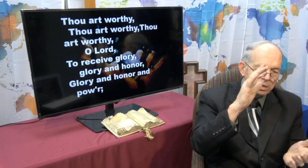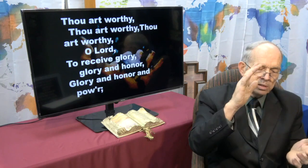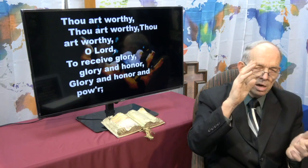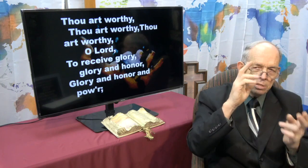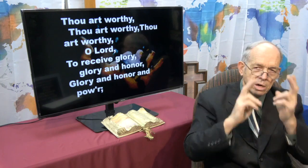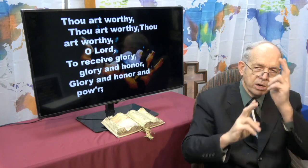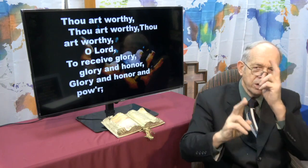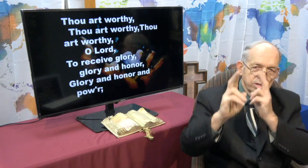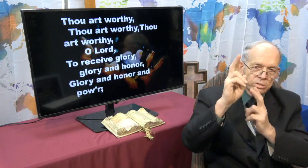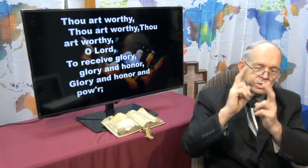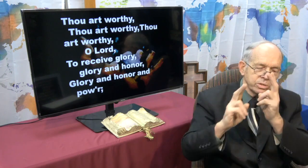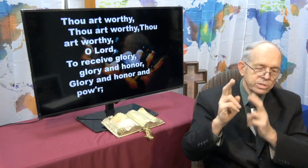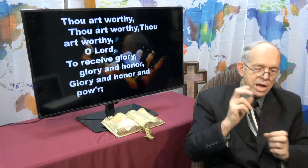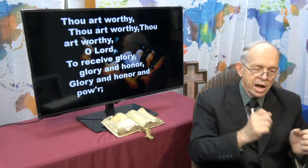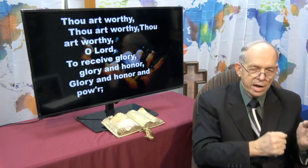glory and honor and